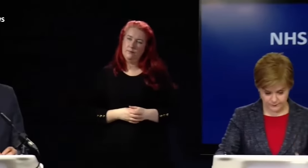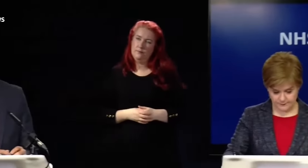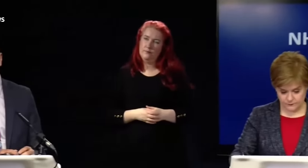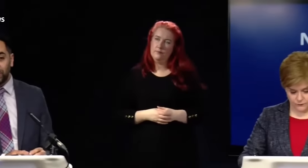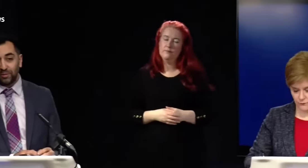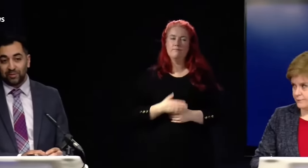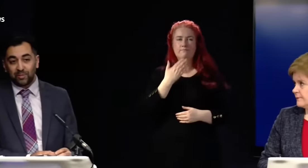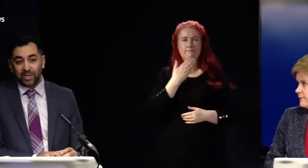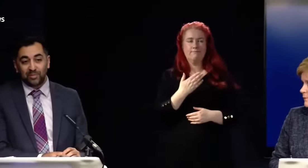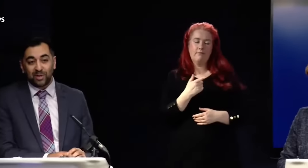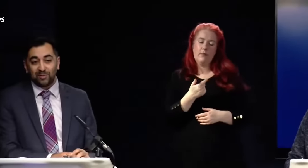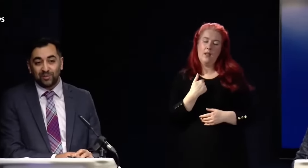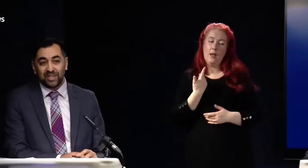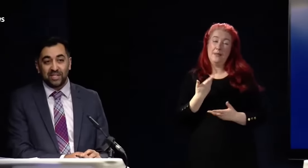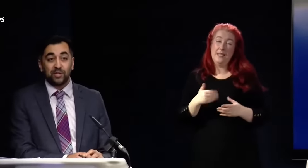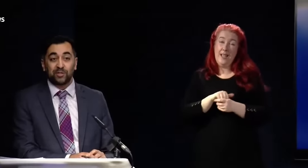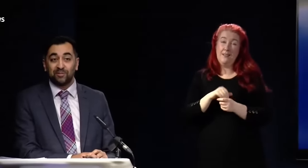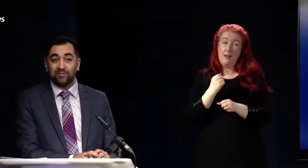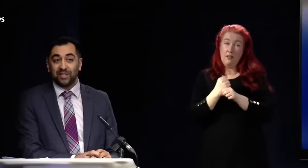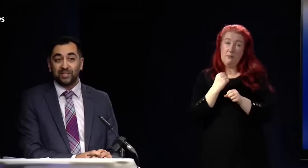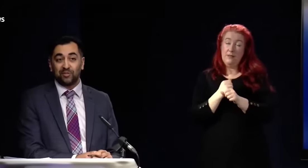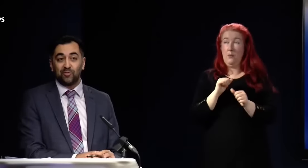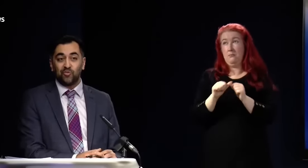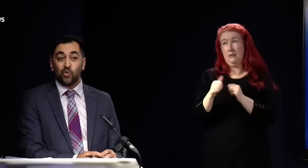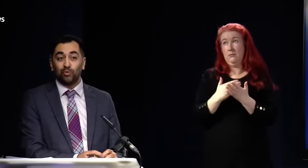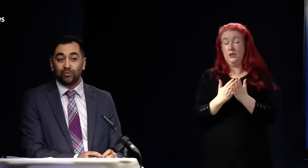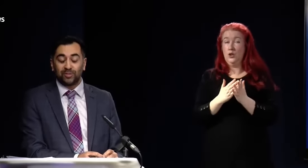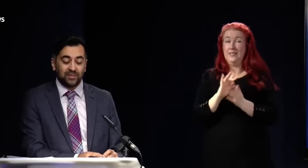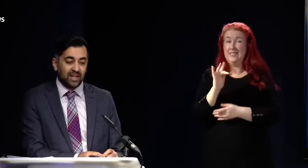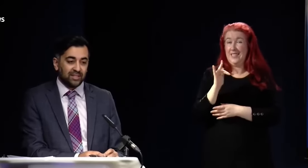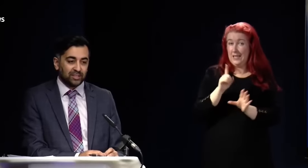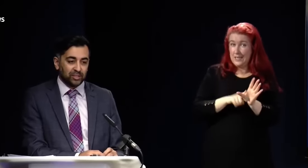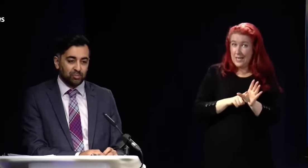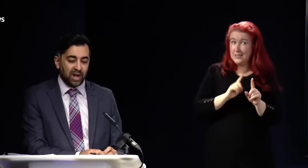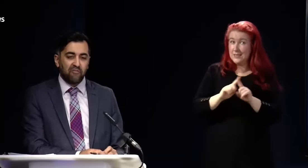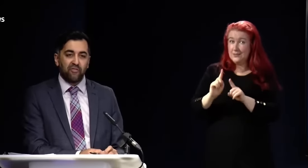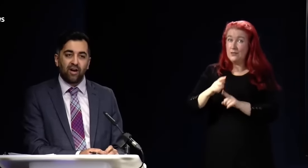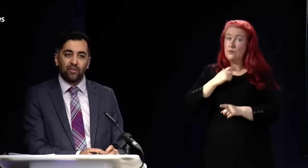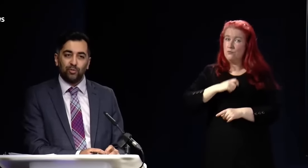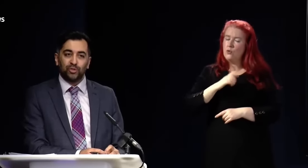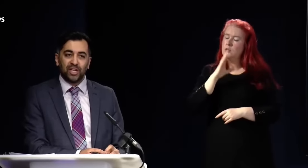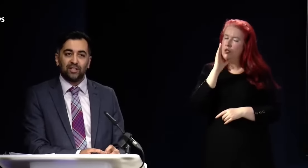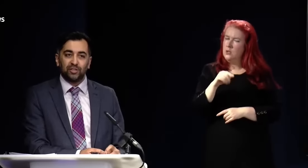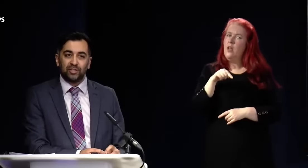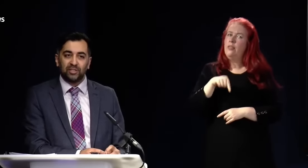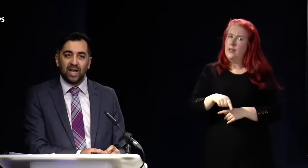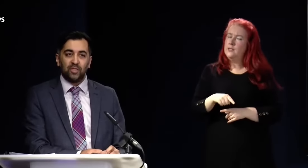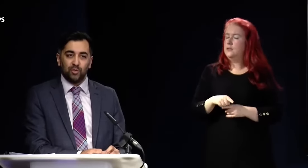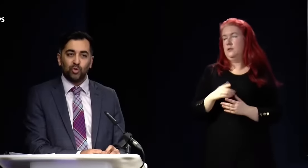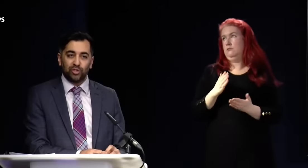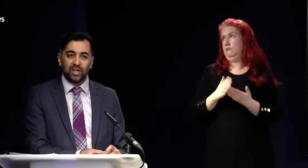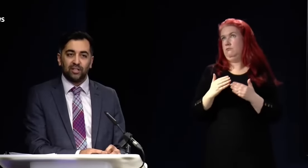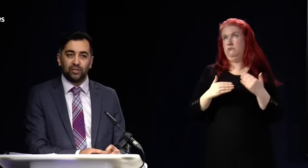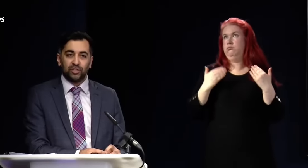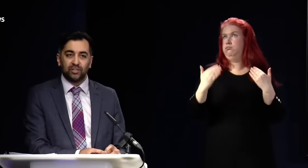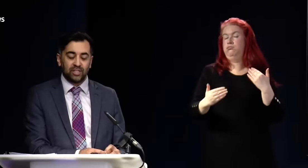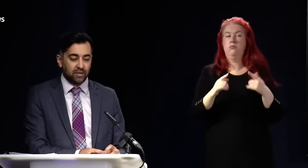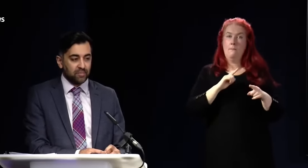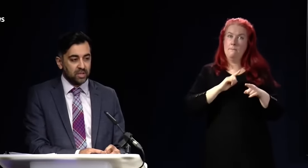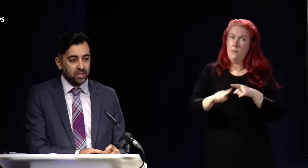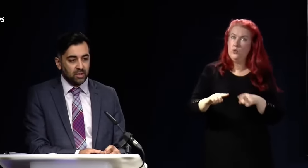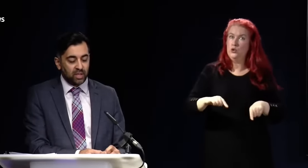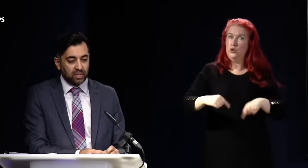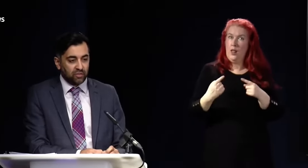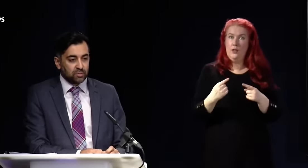And look, I've been in government for the best part of 10 years in various different roles. And this is by far the most challenging, at the most challenging